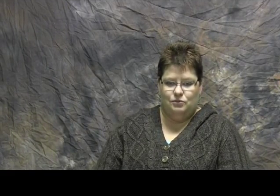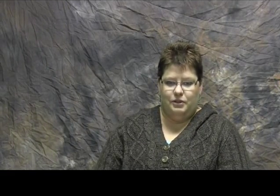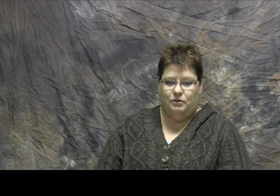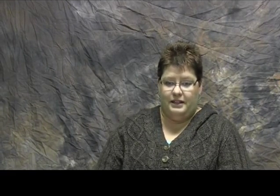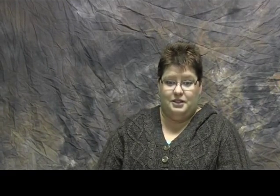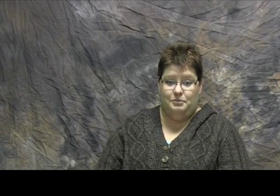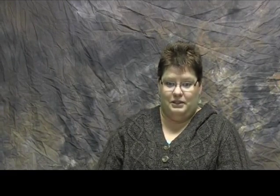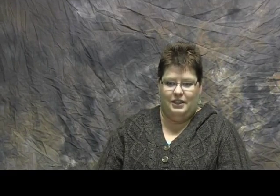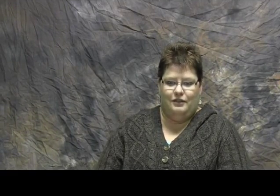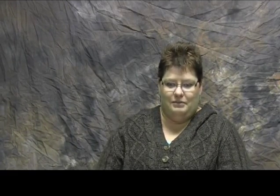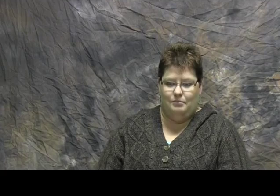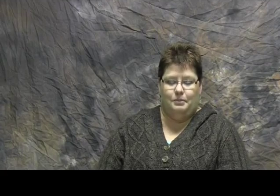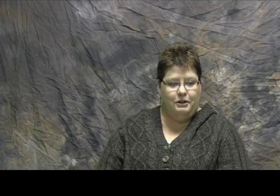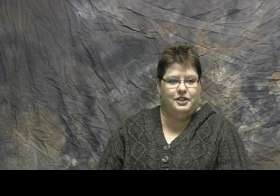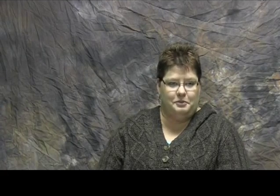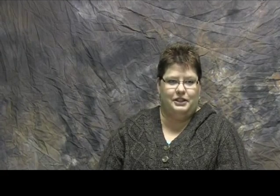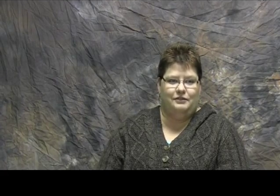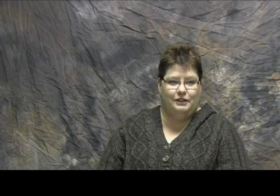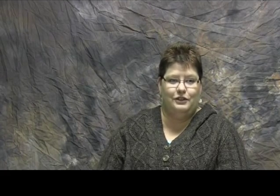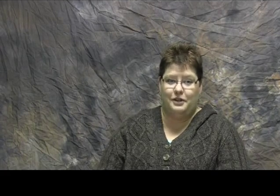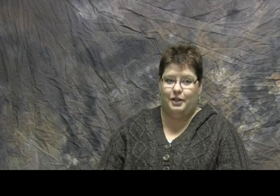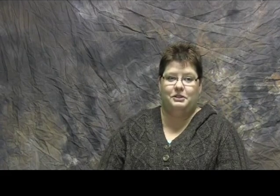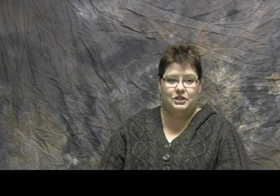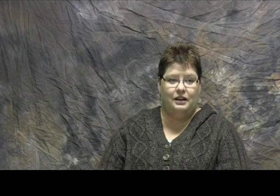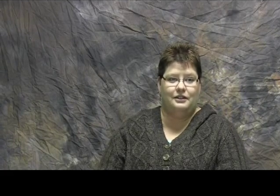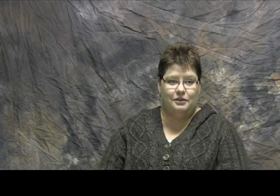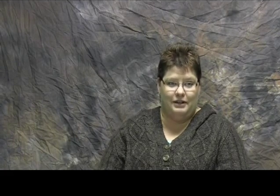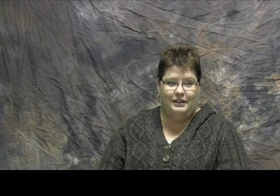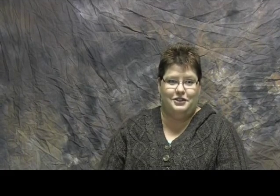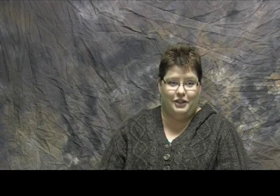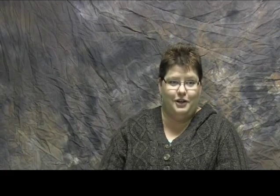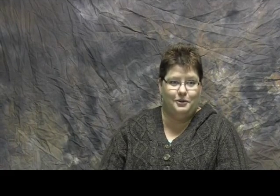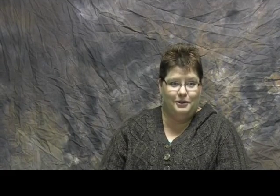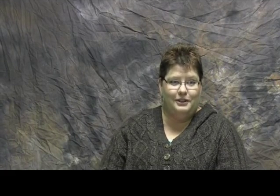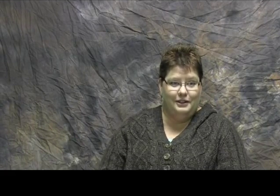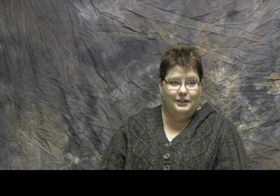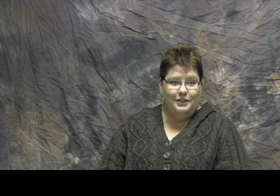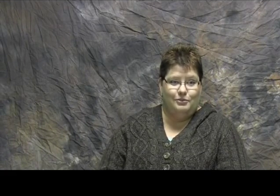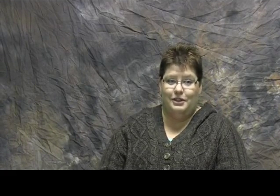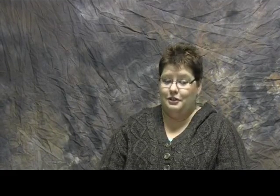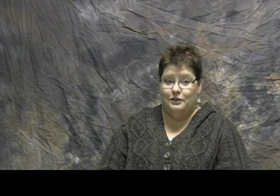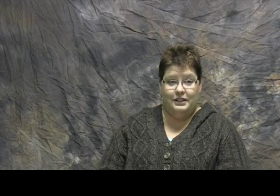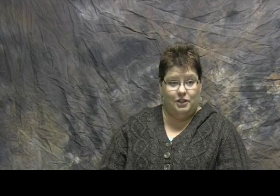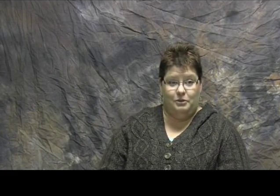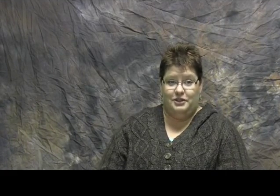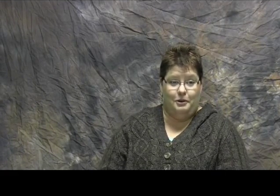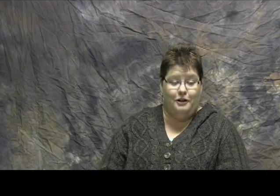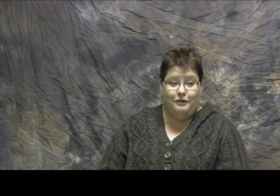We were raised to believe, and my parents believed, if you train up a child in the way they should go, when they're old, they don't depart from